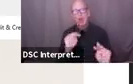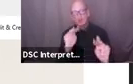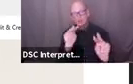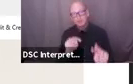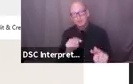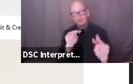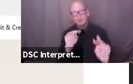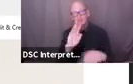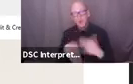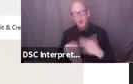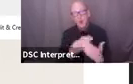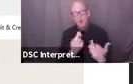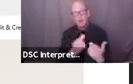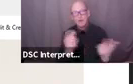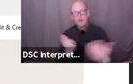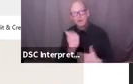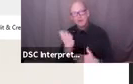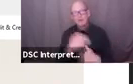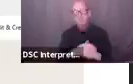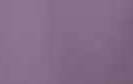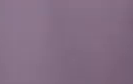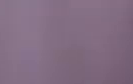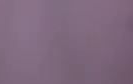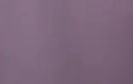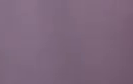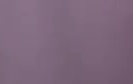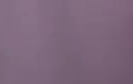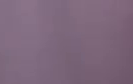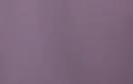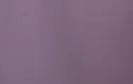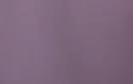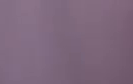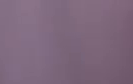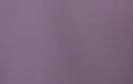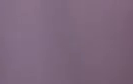for all of their resources and services.